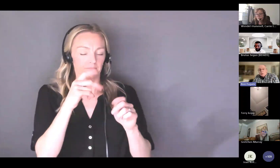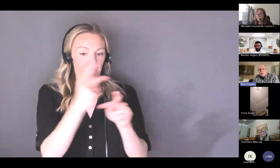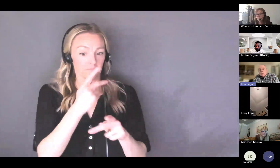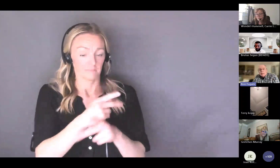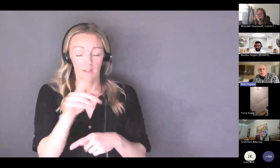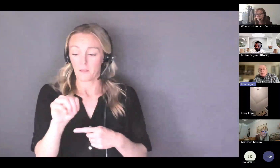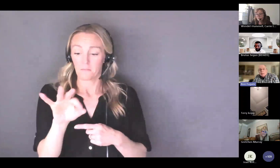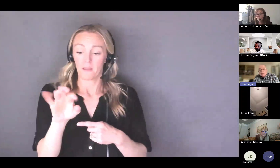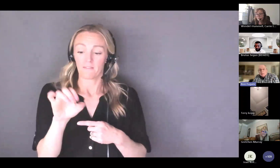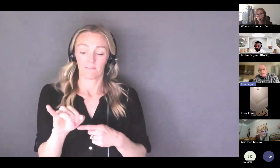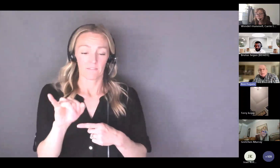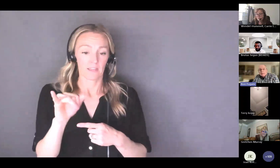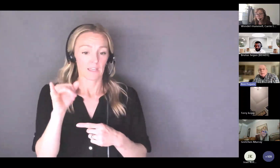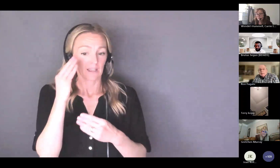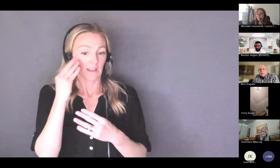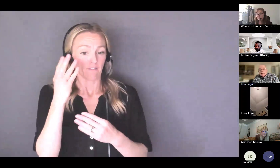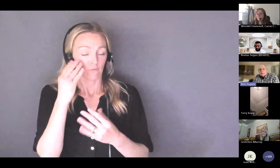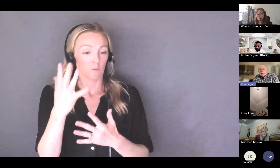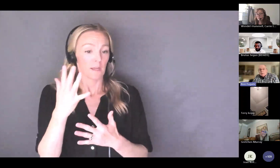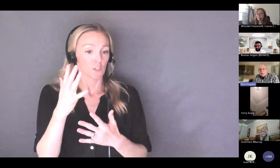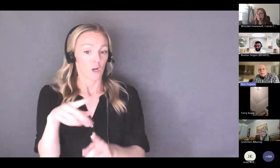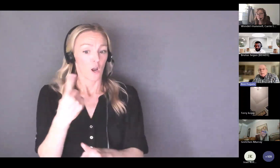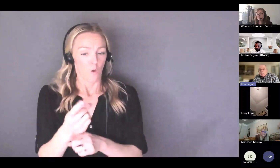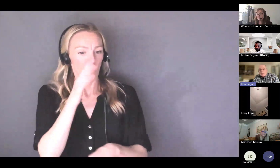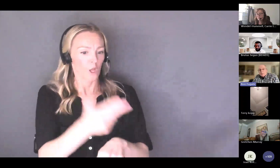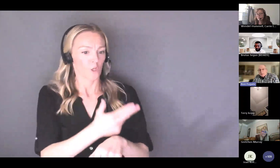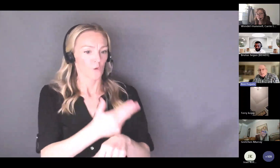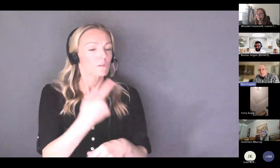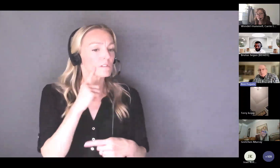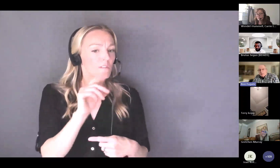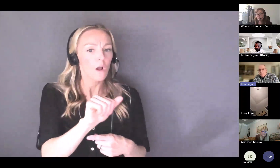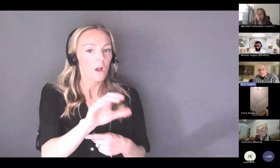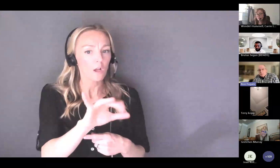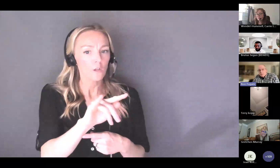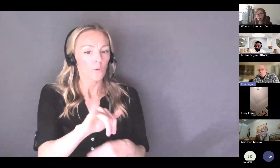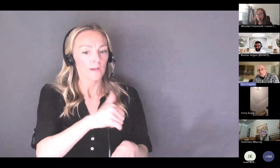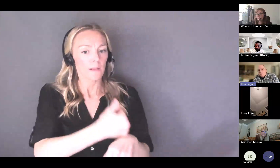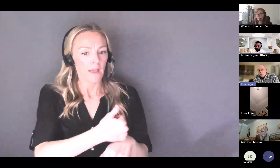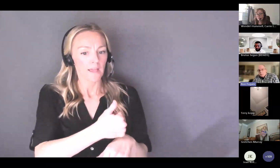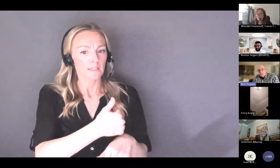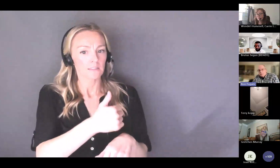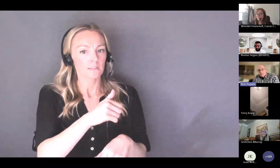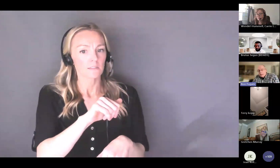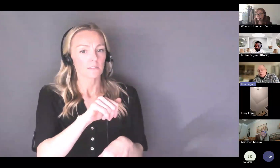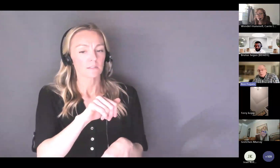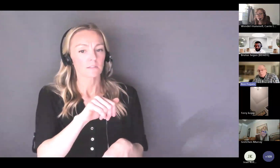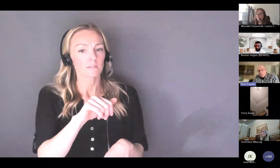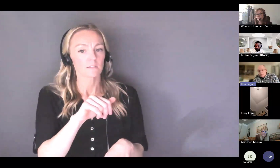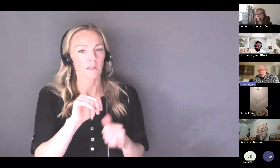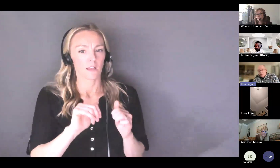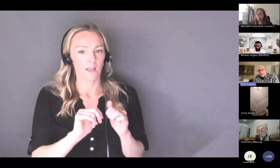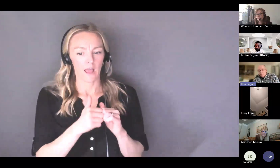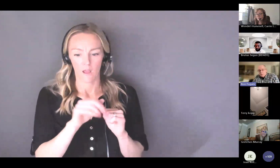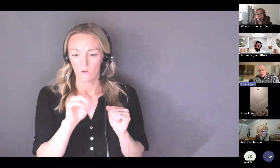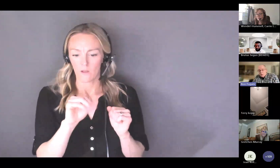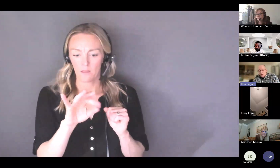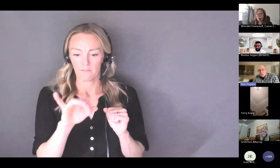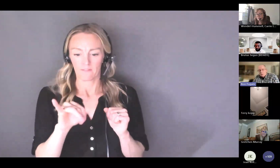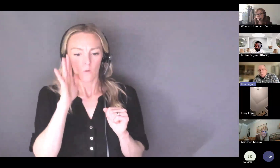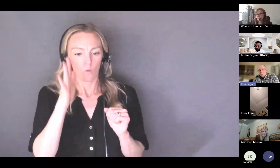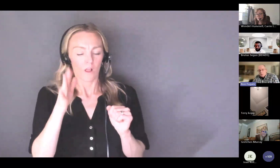for acuity-based rate setting. So how can it be said that MIFI will only determine eligibility if